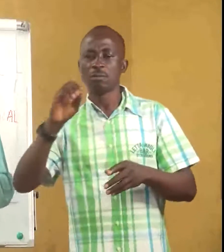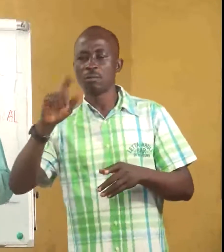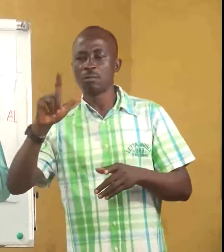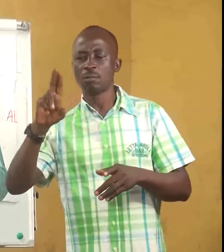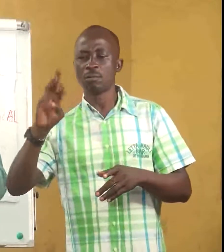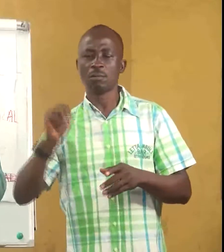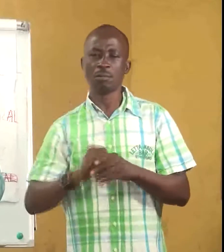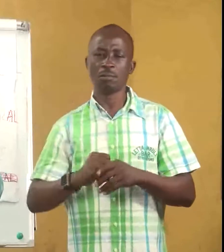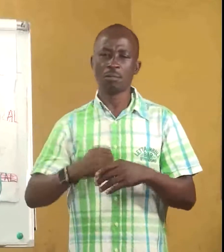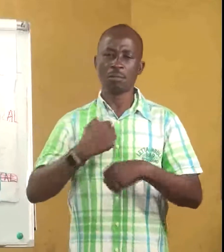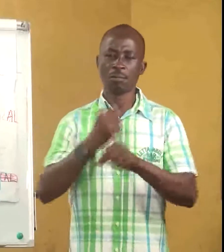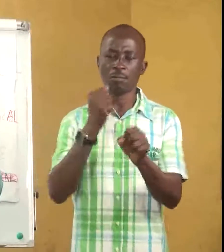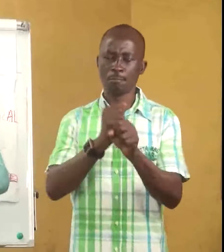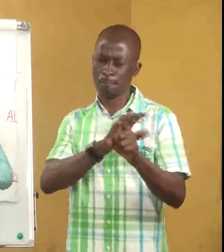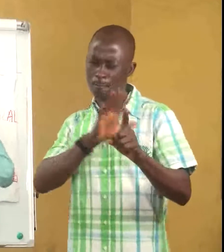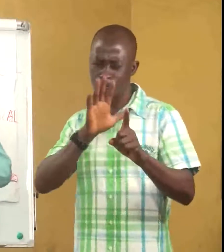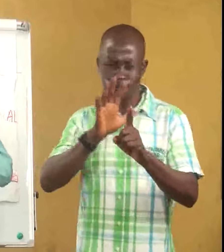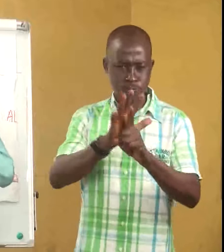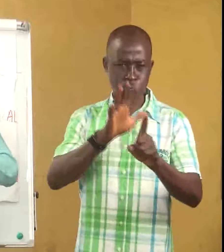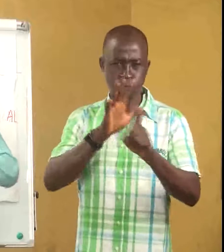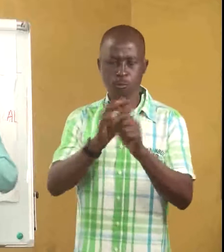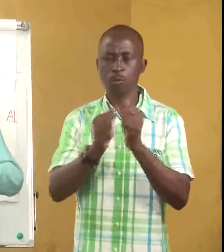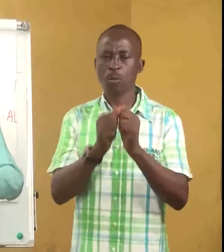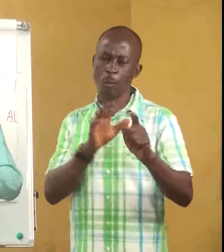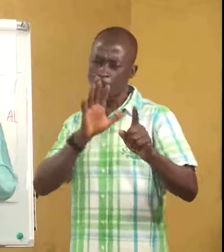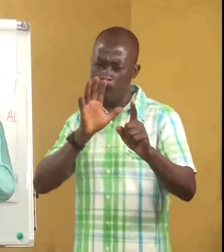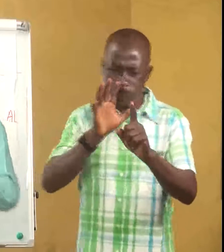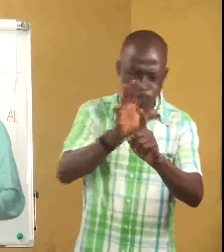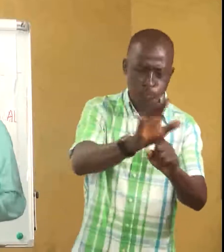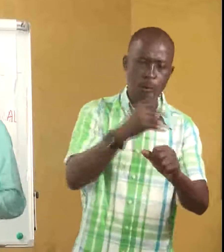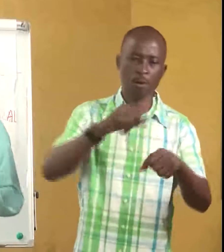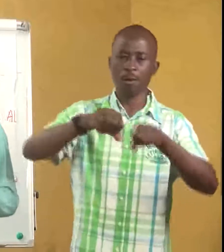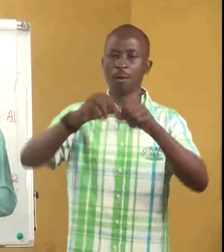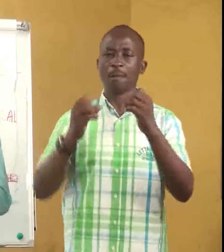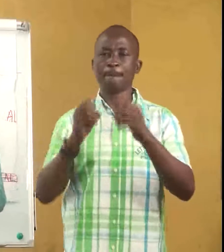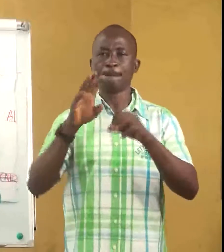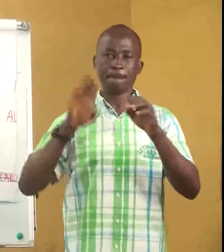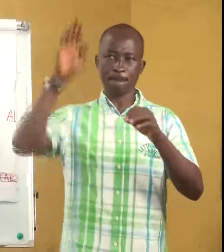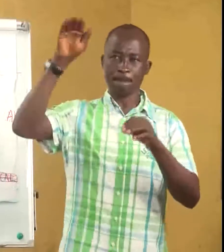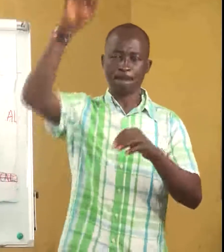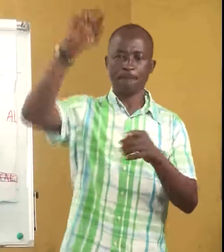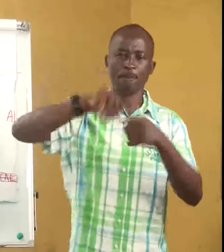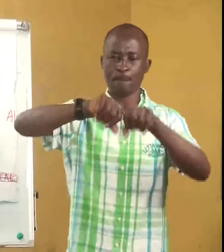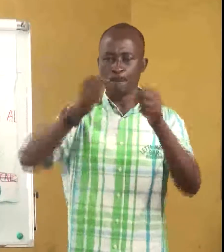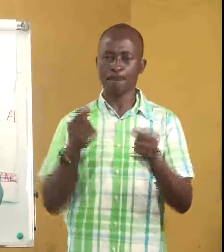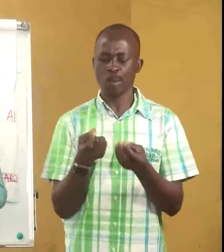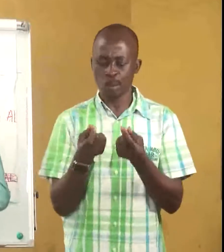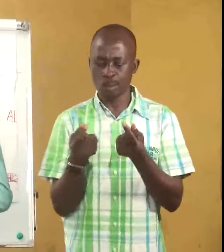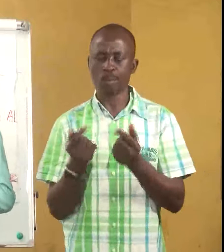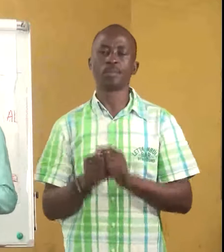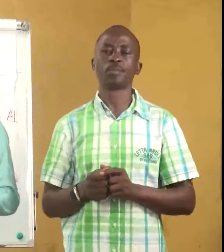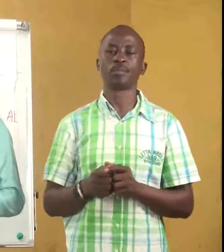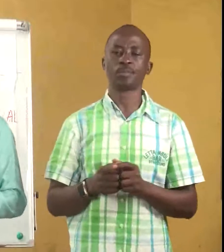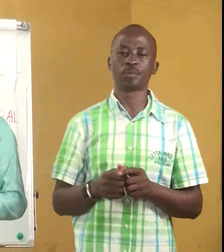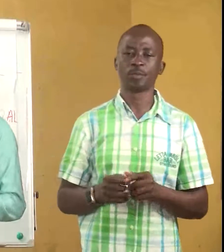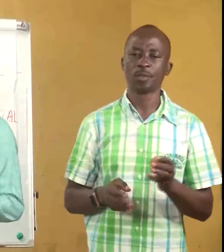created pressure which will force the mountain to break into pieces. Then the next one